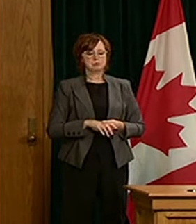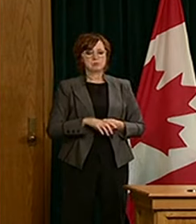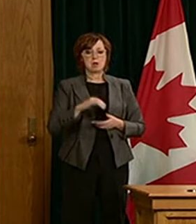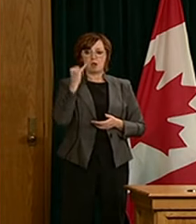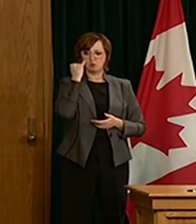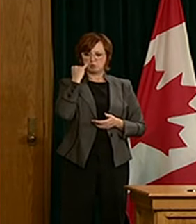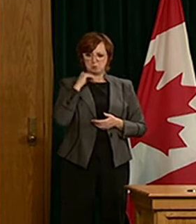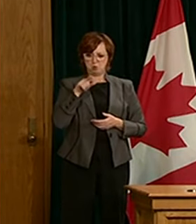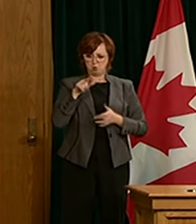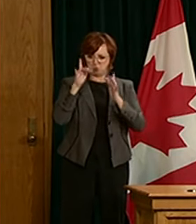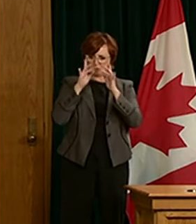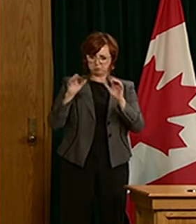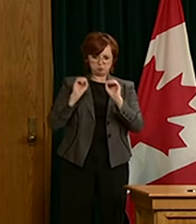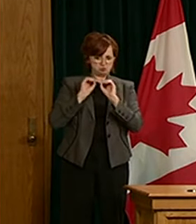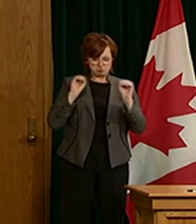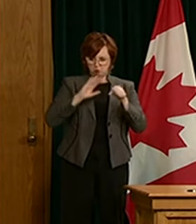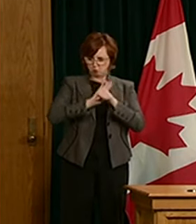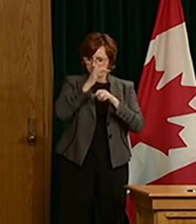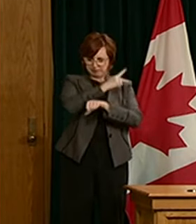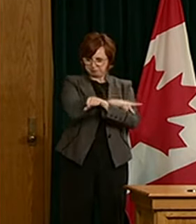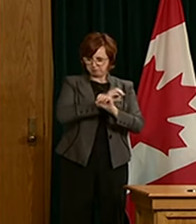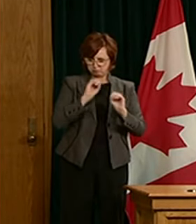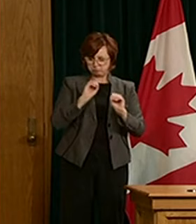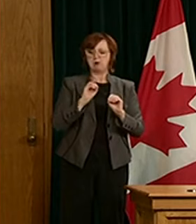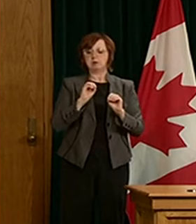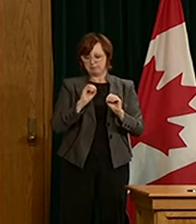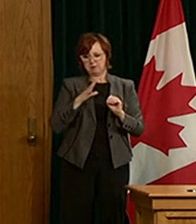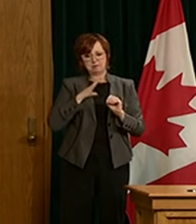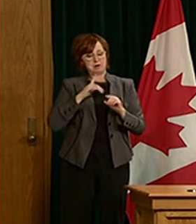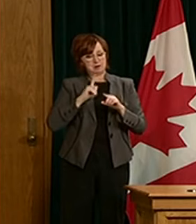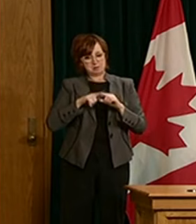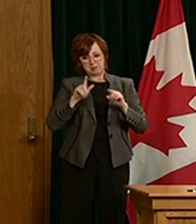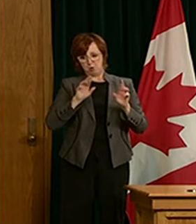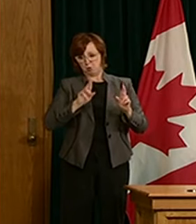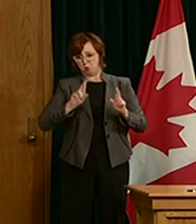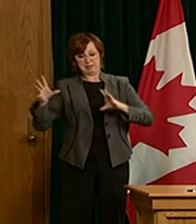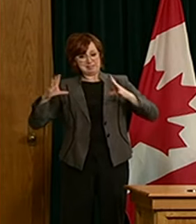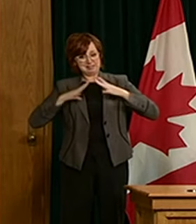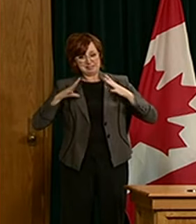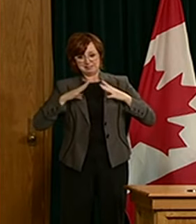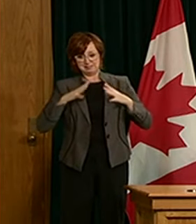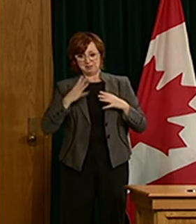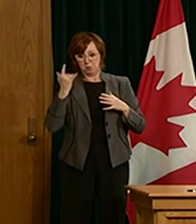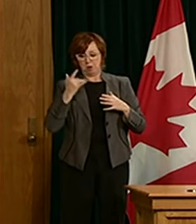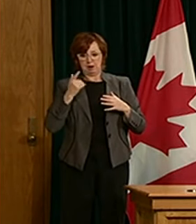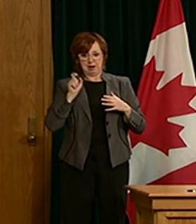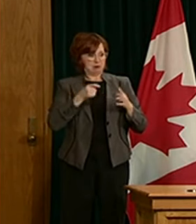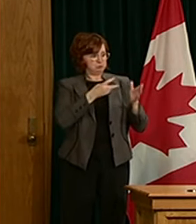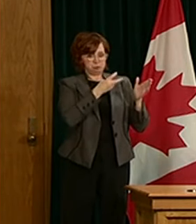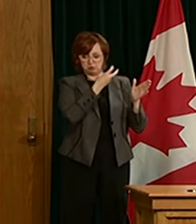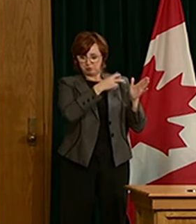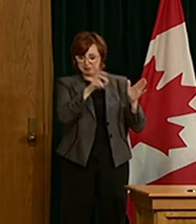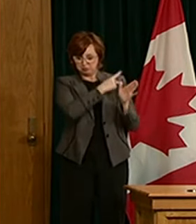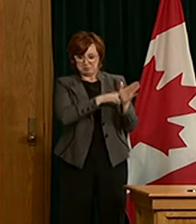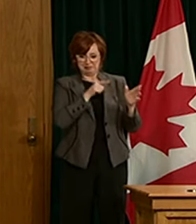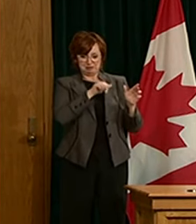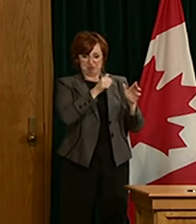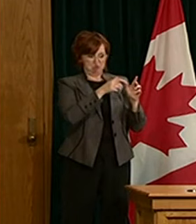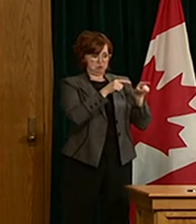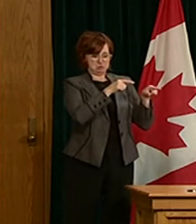would also be staged to stand up as needed in response to demand. They would be admitting non-COVID patients,